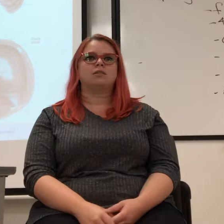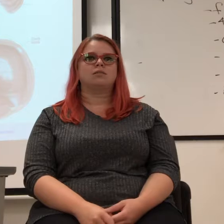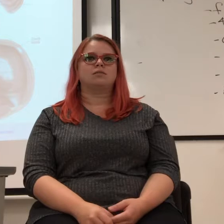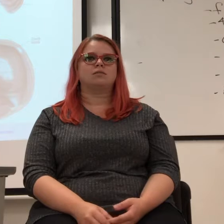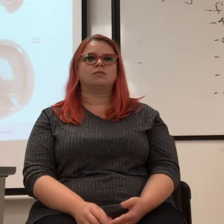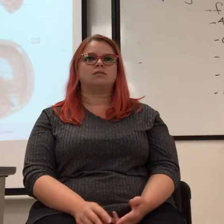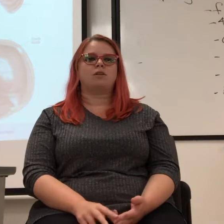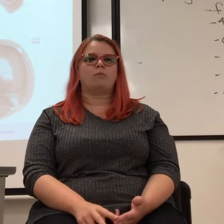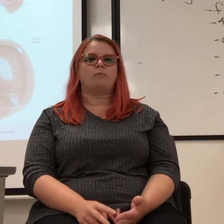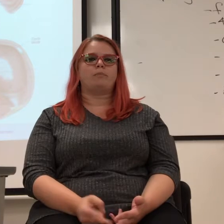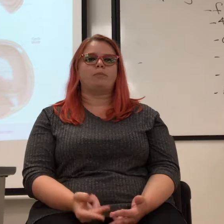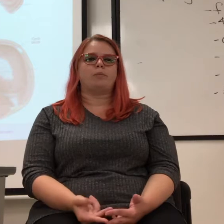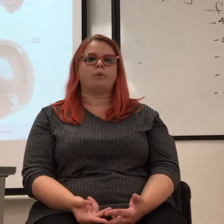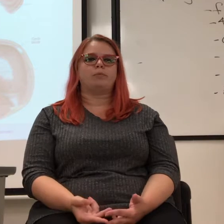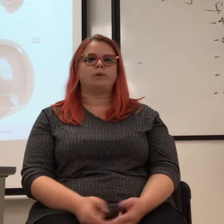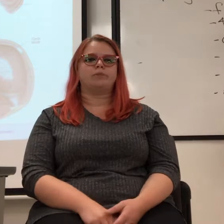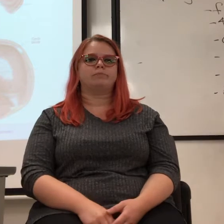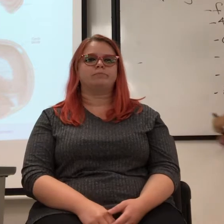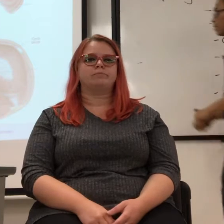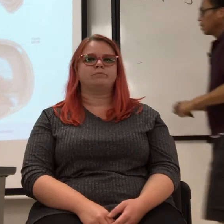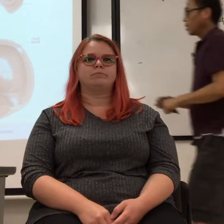Around T10.